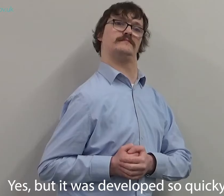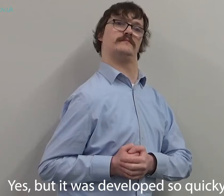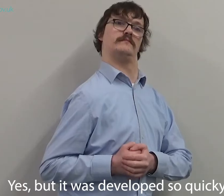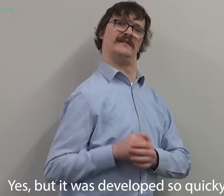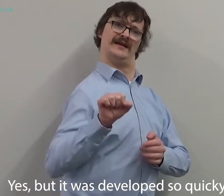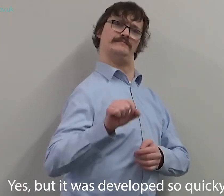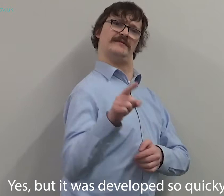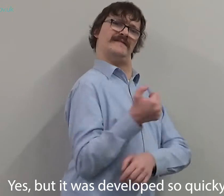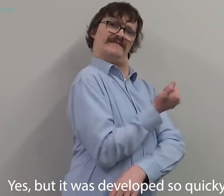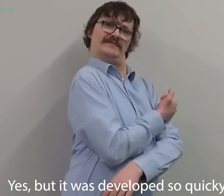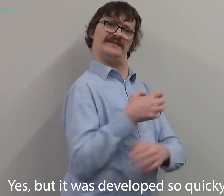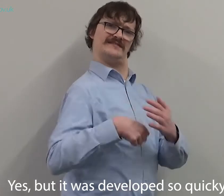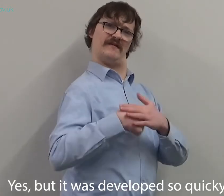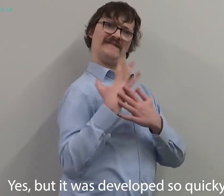Yes, but it was developed so quickly.